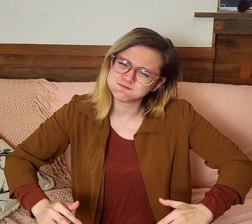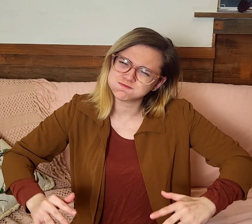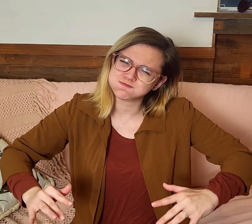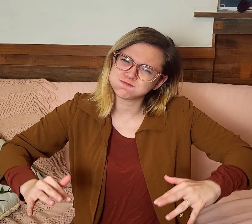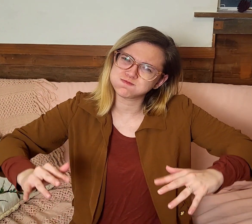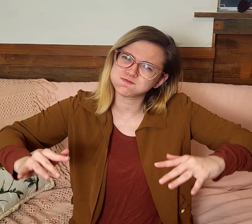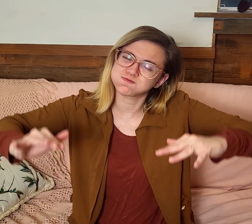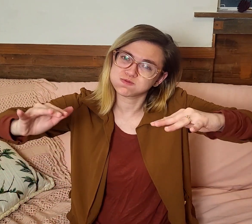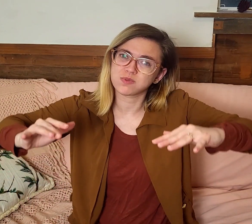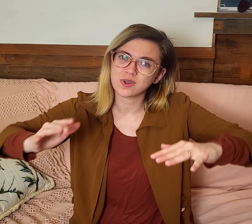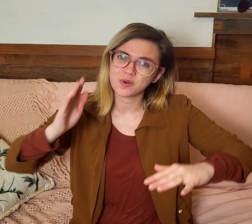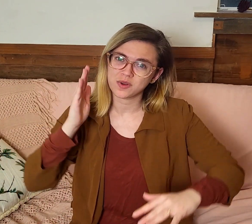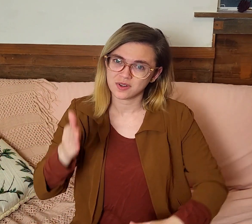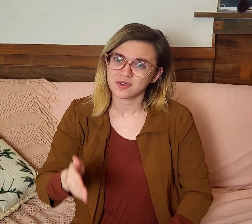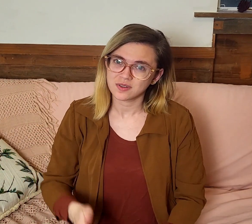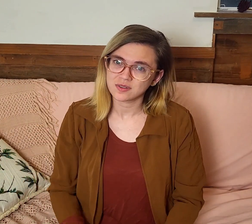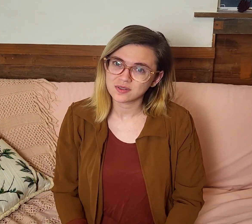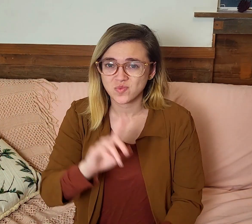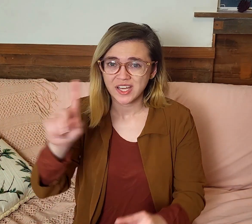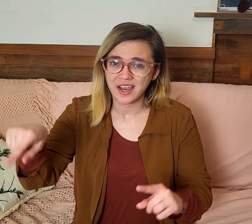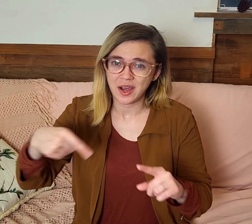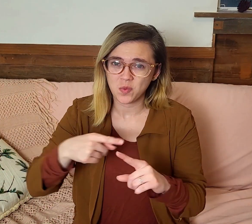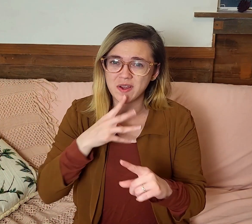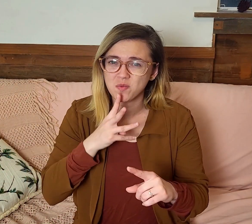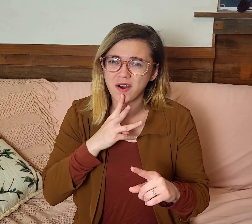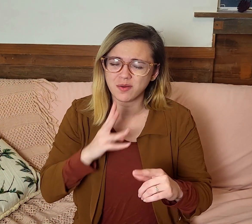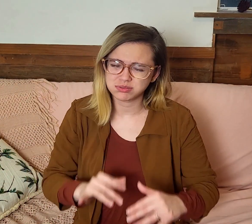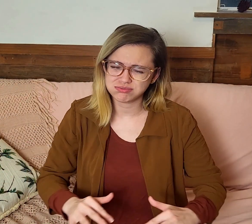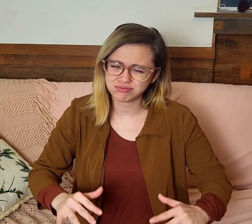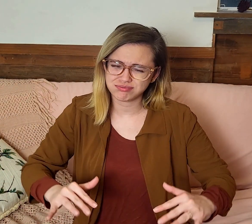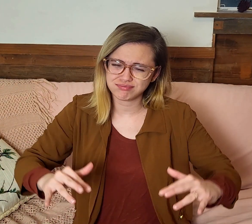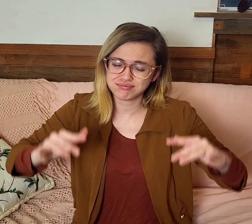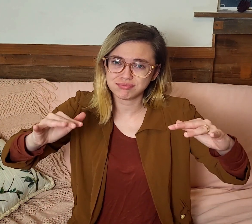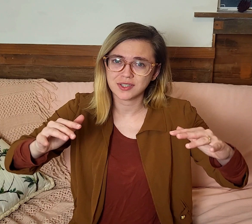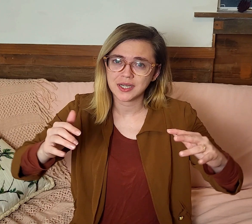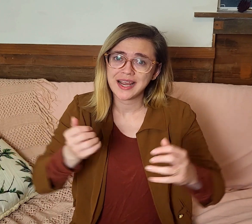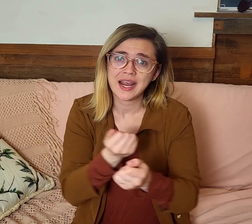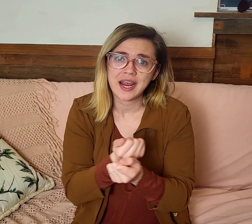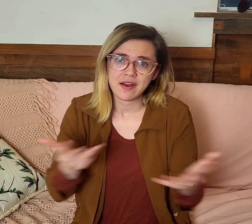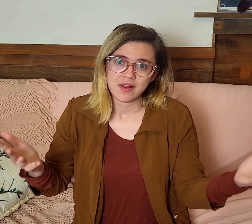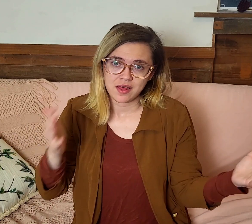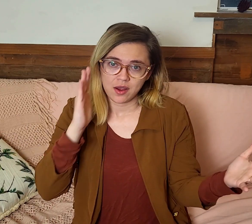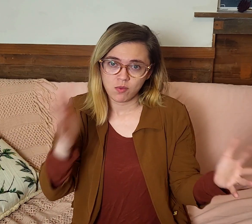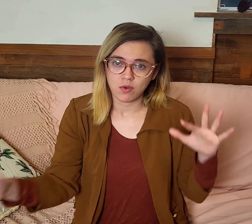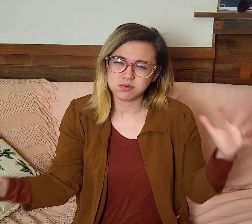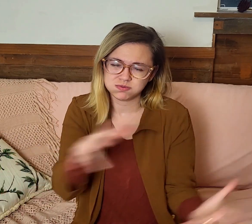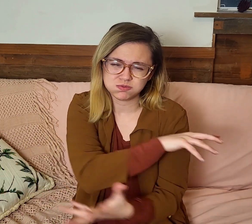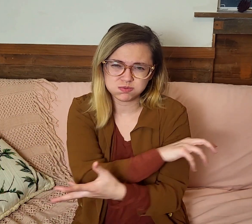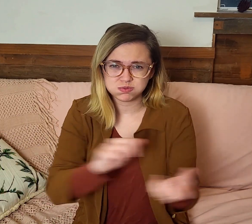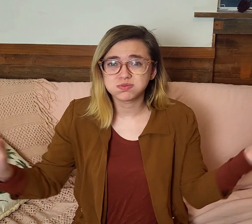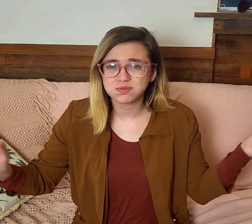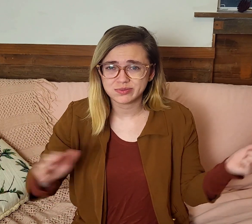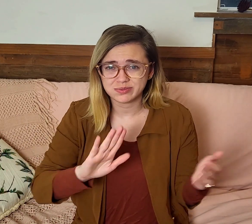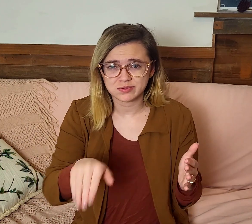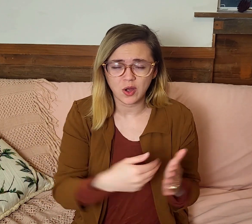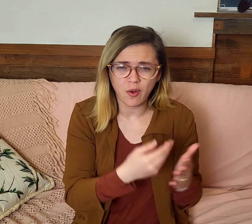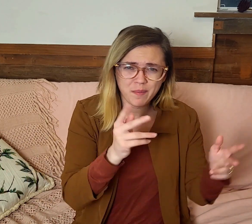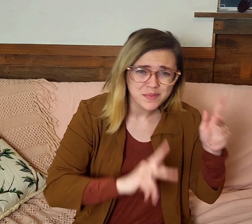waters will rise up and the earth will flood. And when the earth floods, everything will be destroyed, all